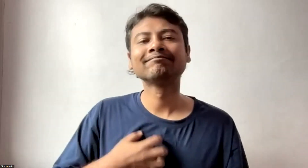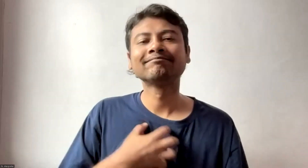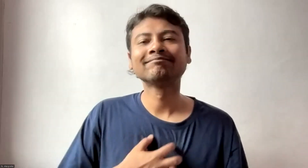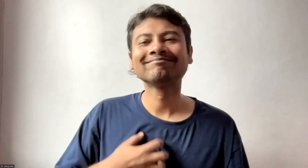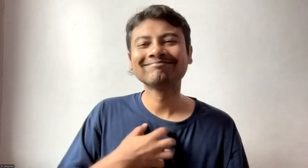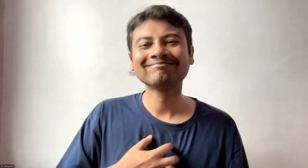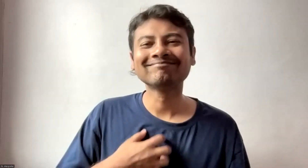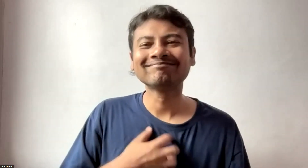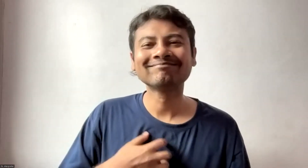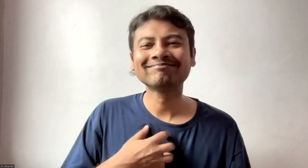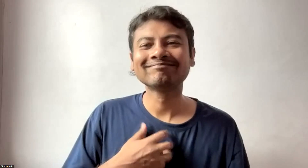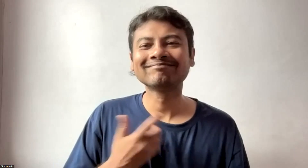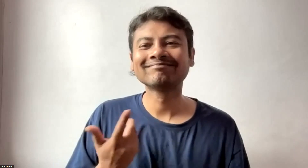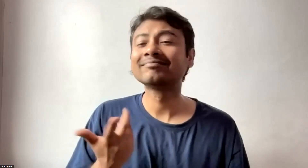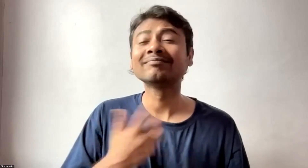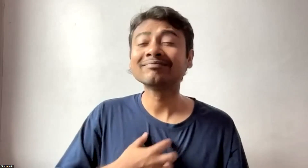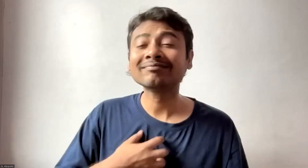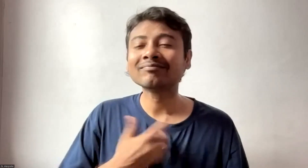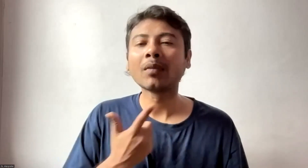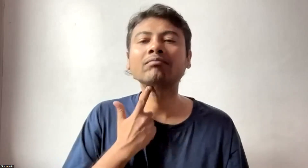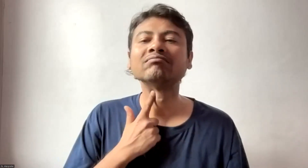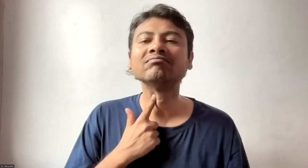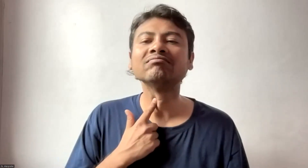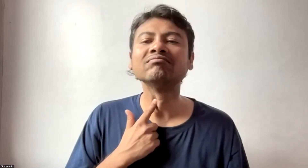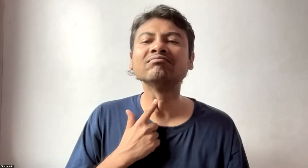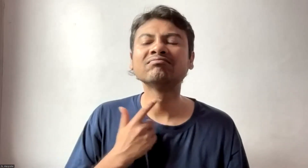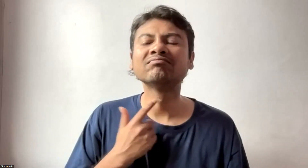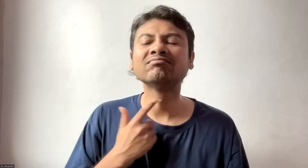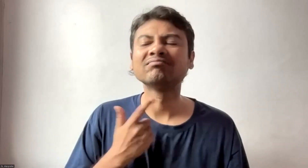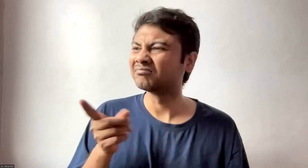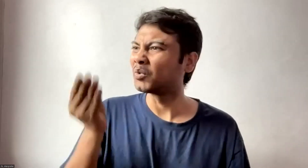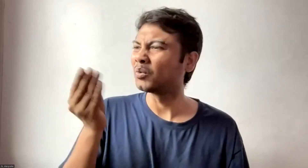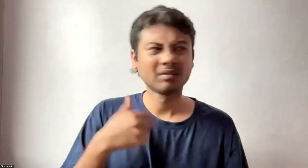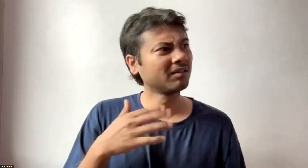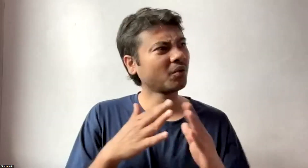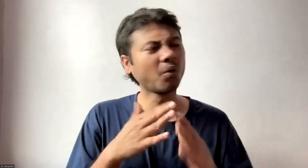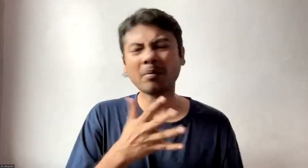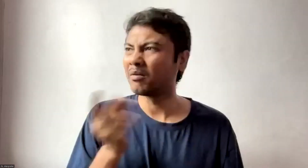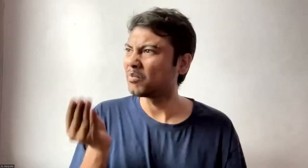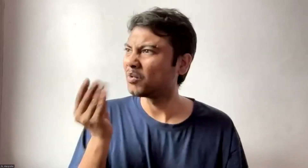And they're always concerned about what is my profit.